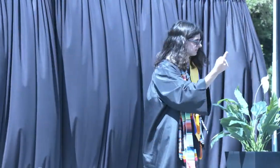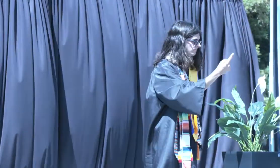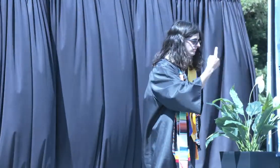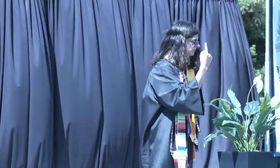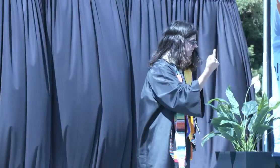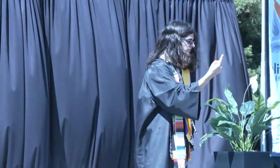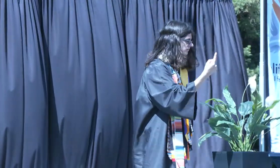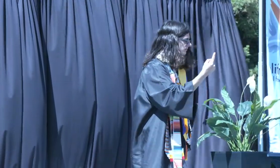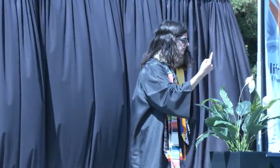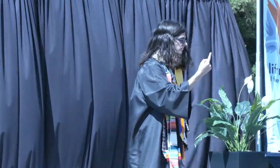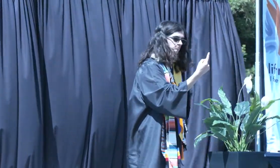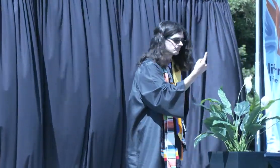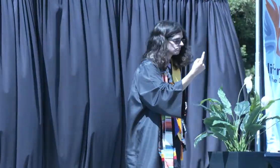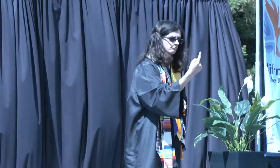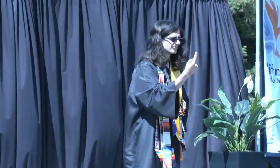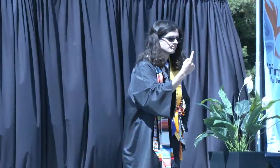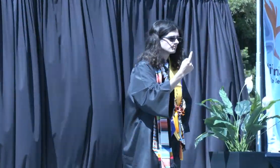You are not alone.